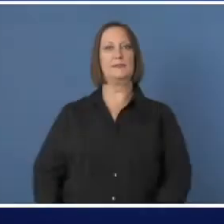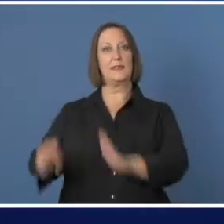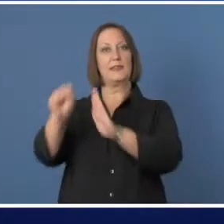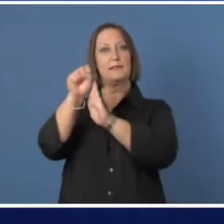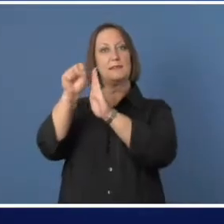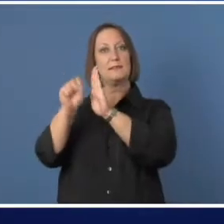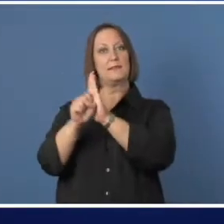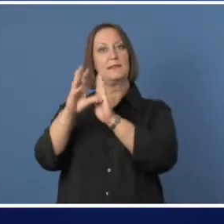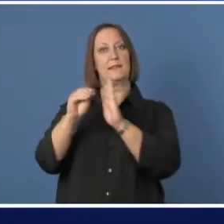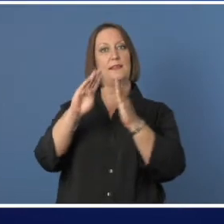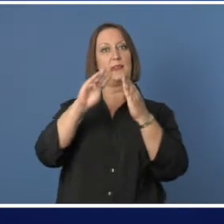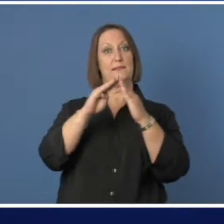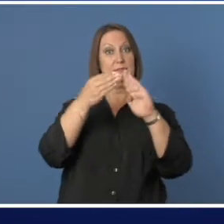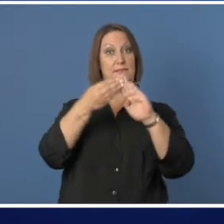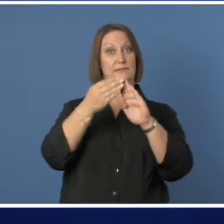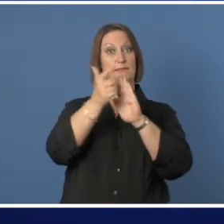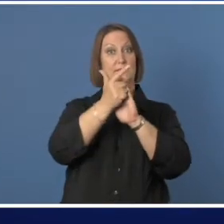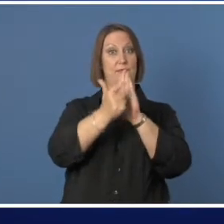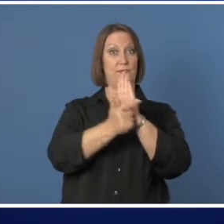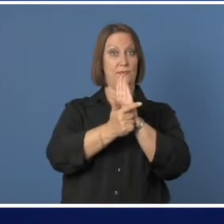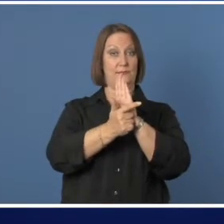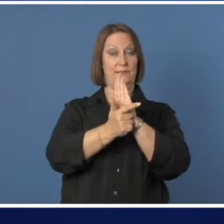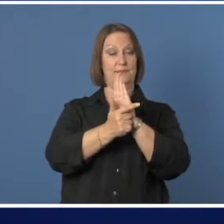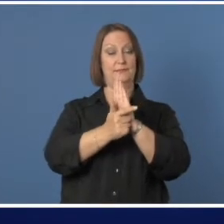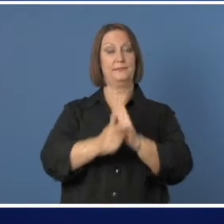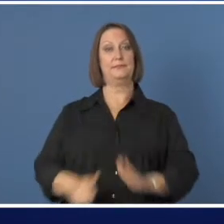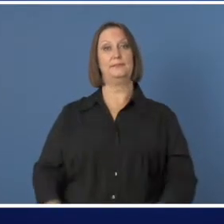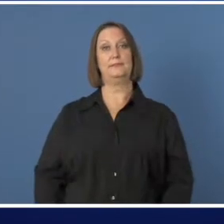state and local law